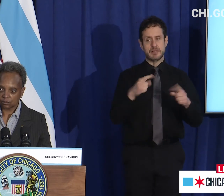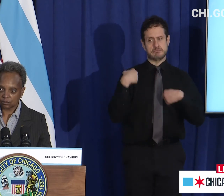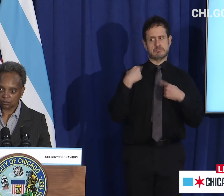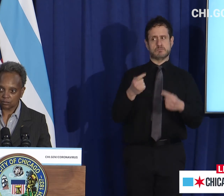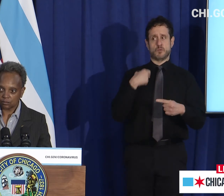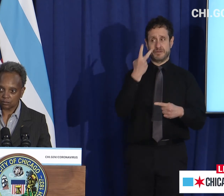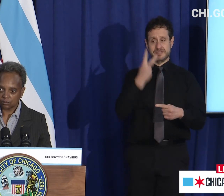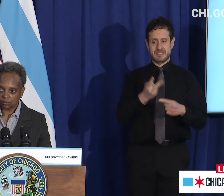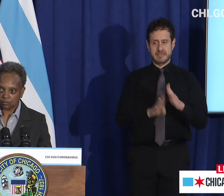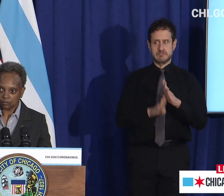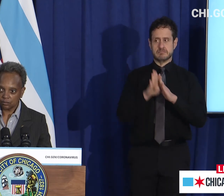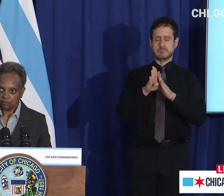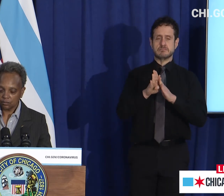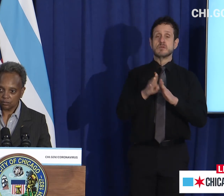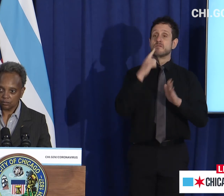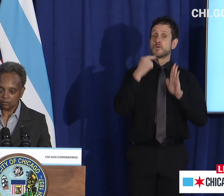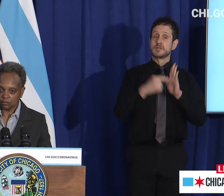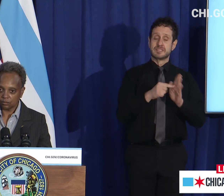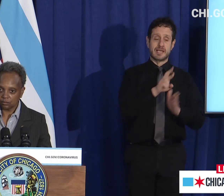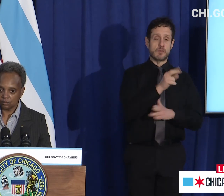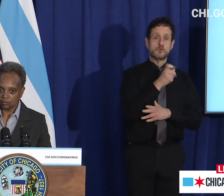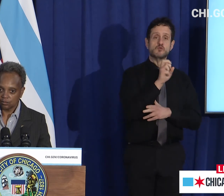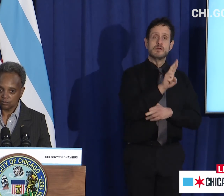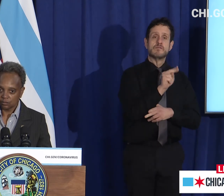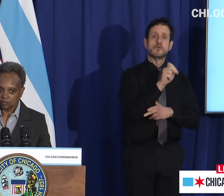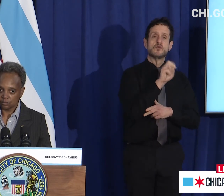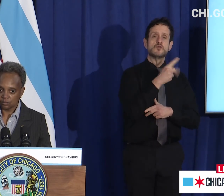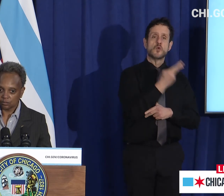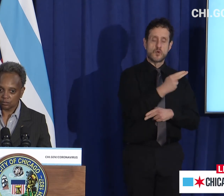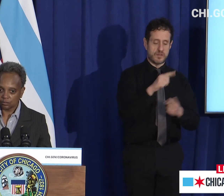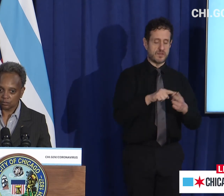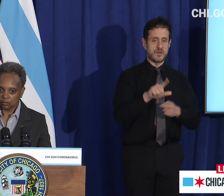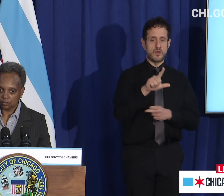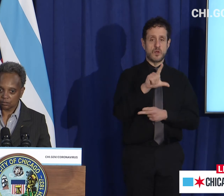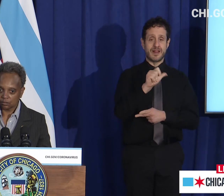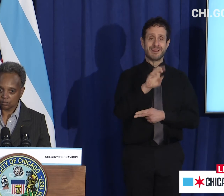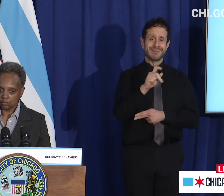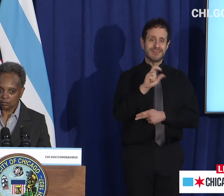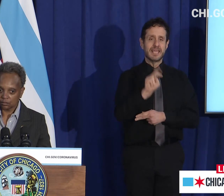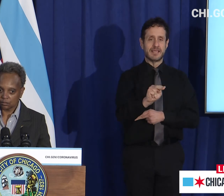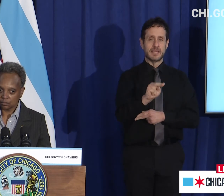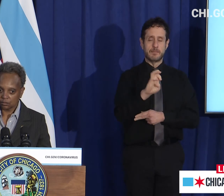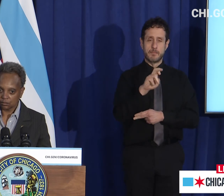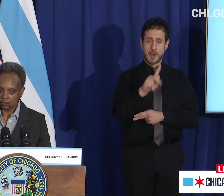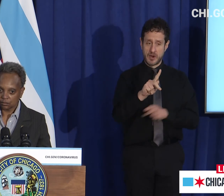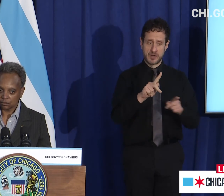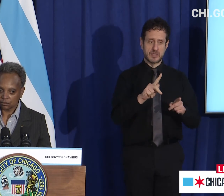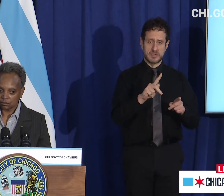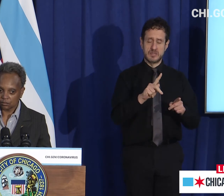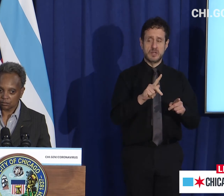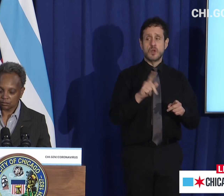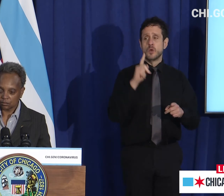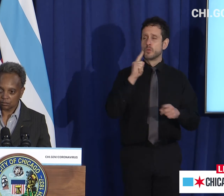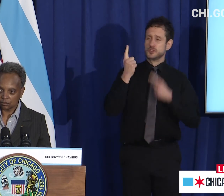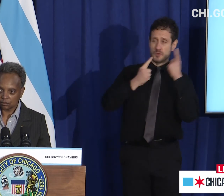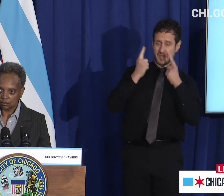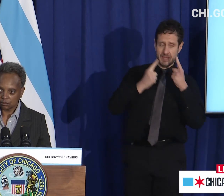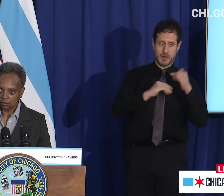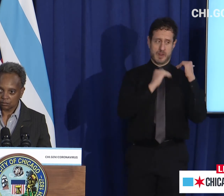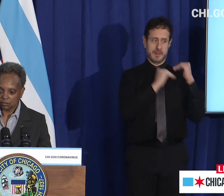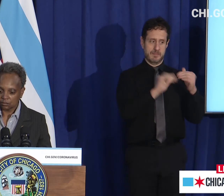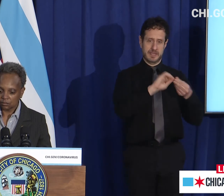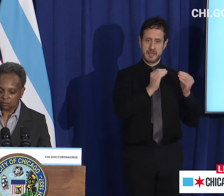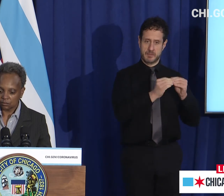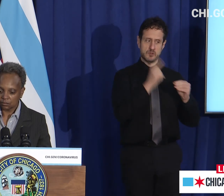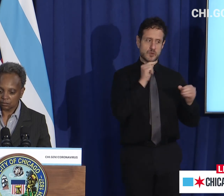in retail-heavy neighborhoods like River North and Lincoln Park. Would you consider restricting indoor dining and drinking again and coming up